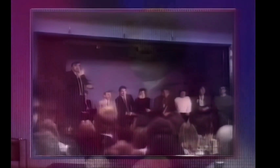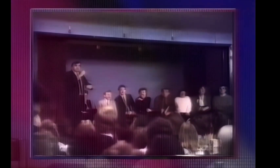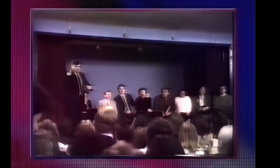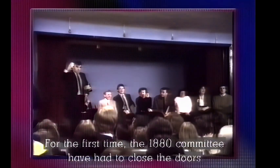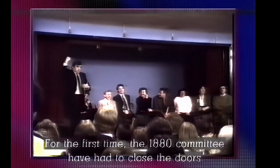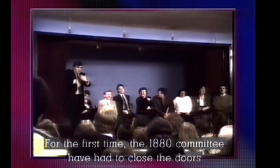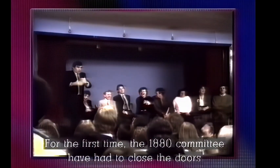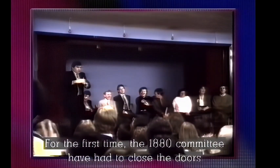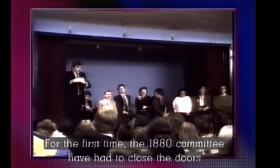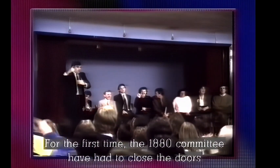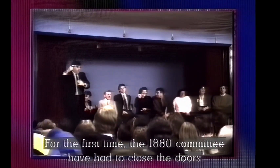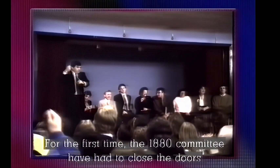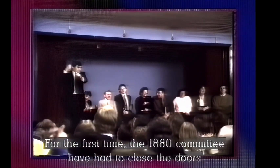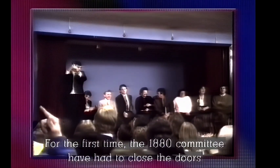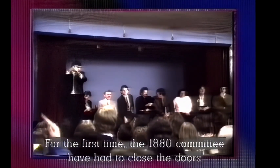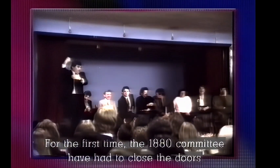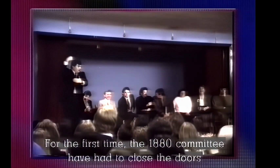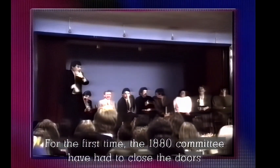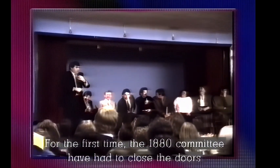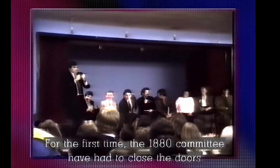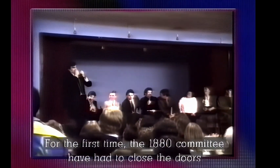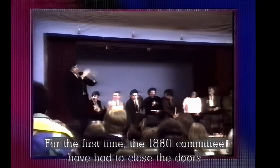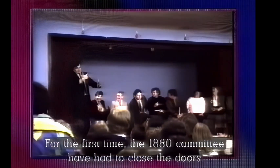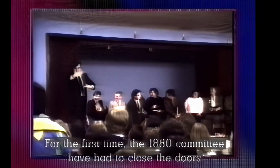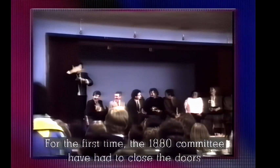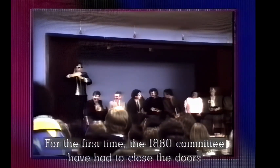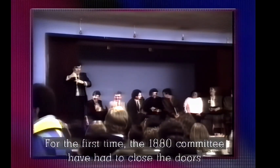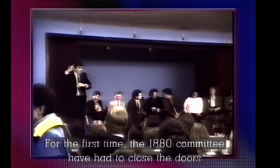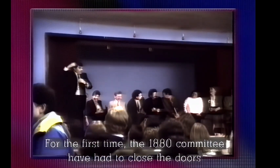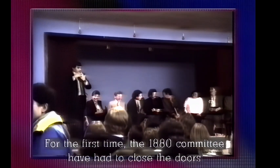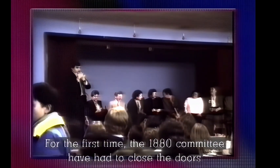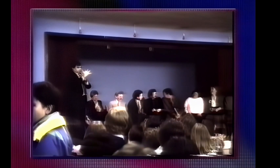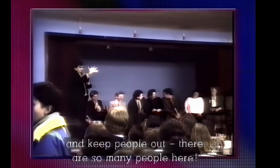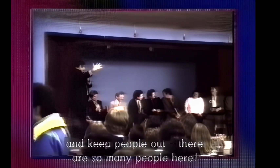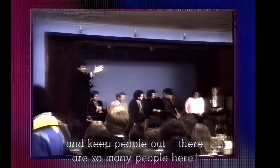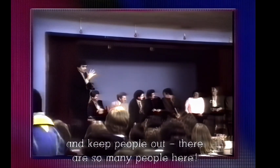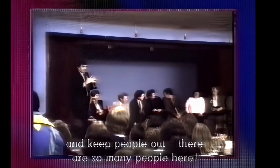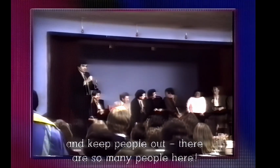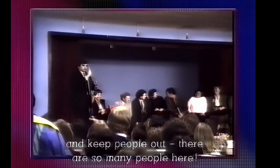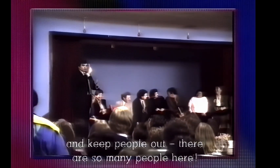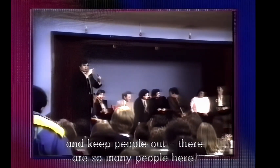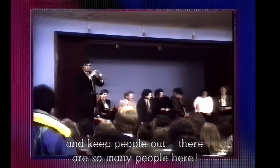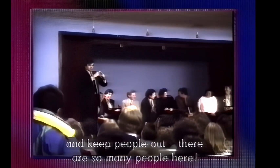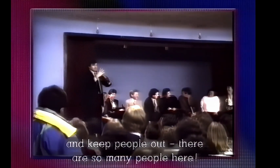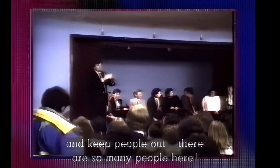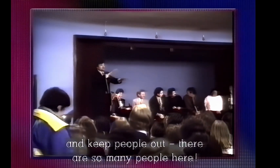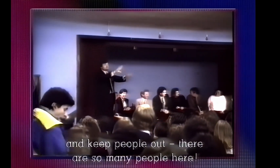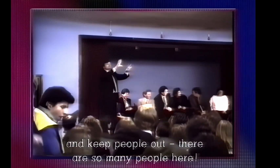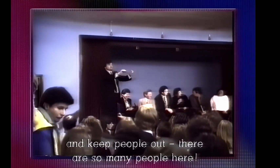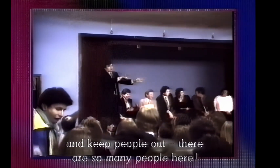Now, for the first time, the 1880 committee have had to close the doors and keep people out. It's fantastic. There are so many people here. The corridors are full of people trying to